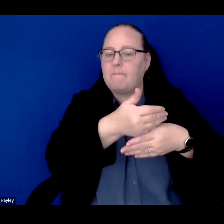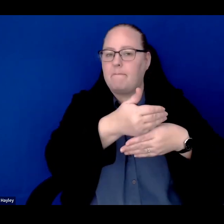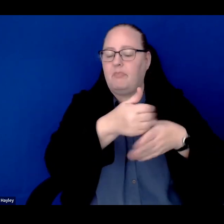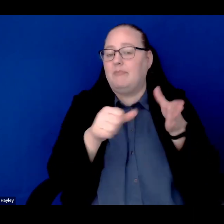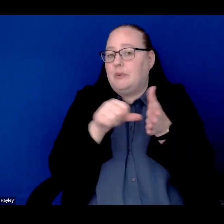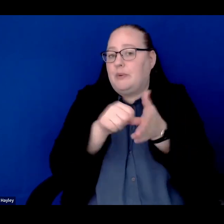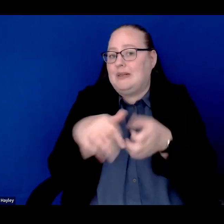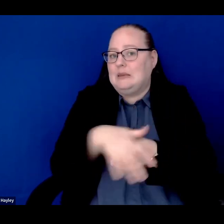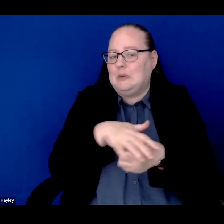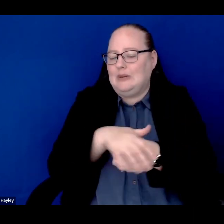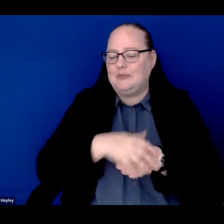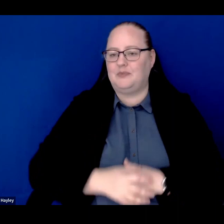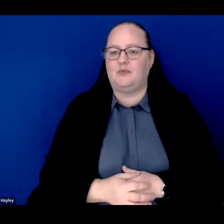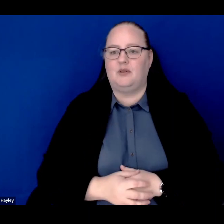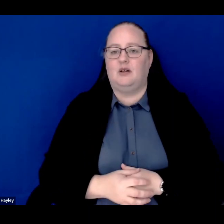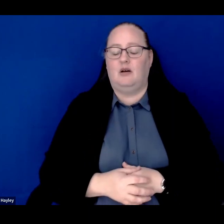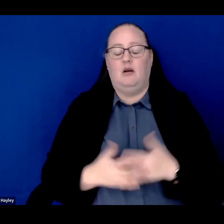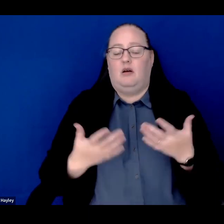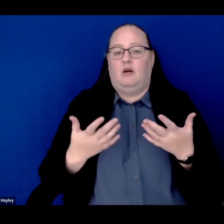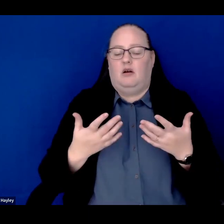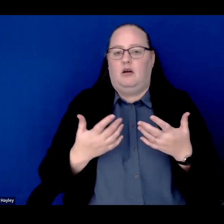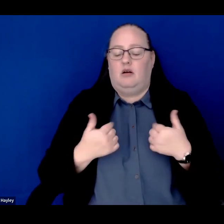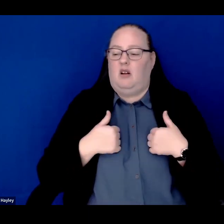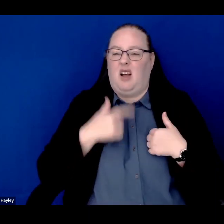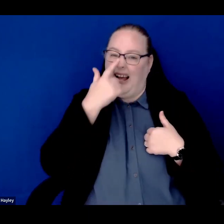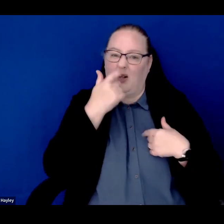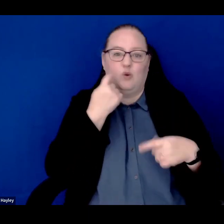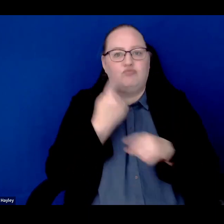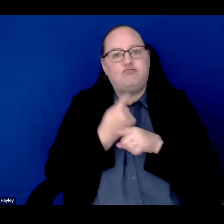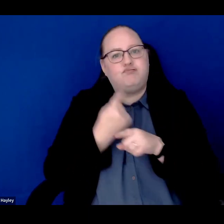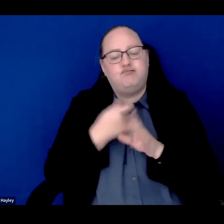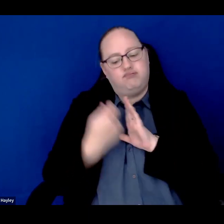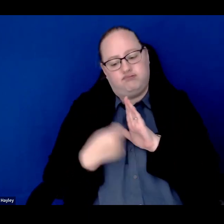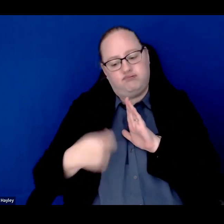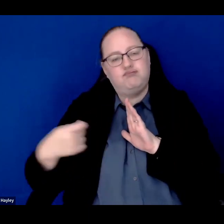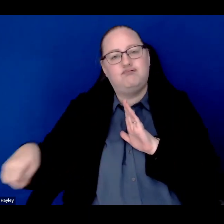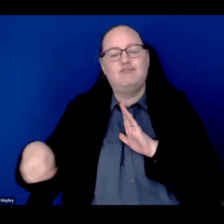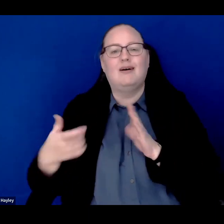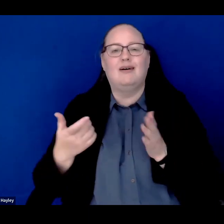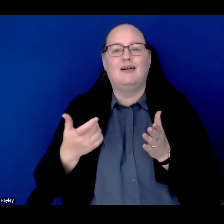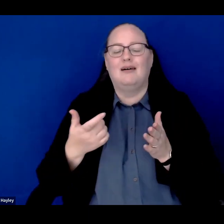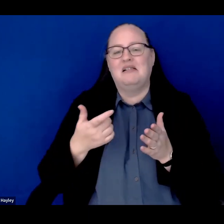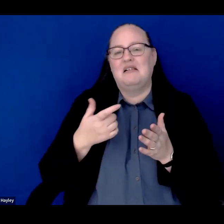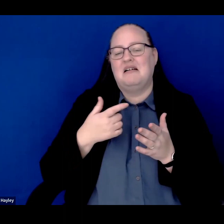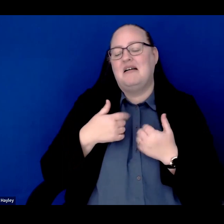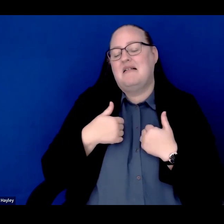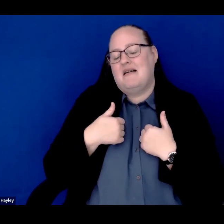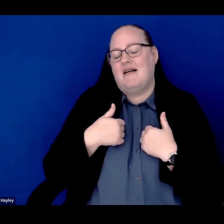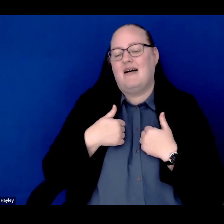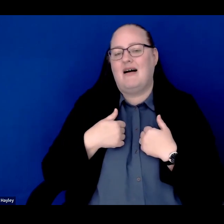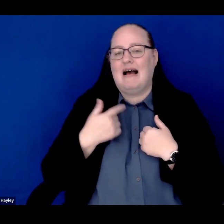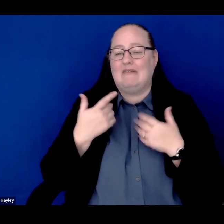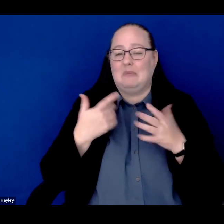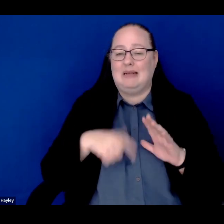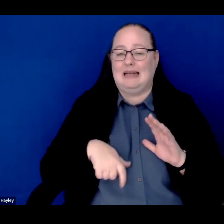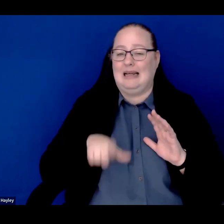Well, I could just keep this up for quite a long time, although as I mentioned, I am 12 hours into